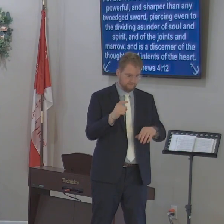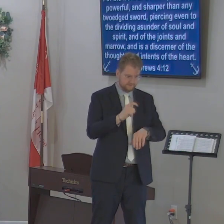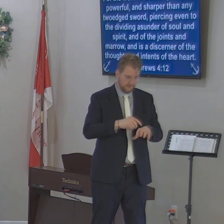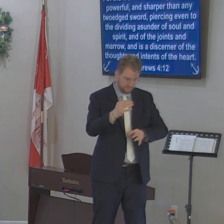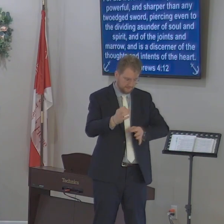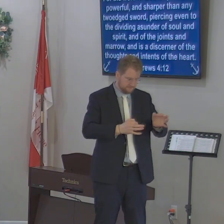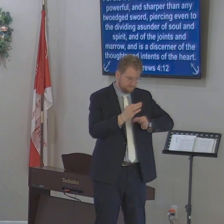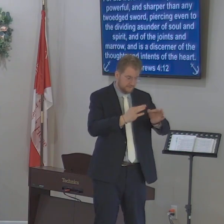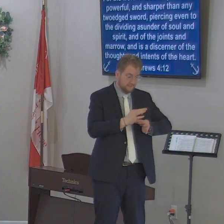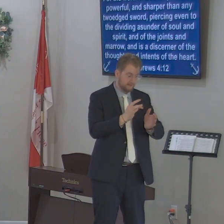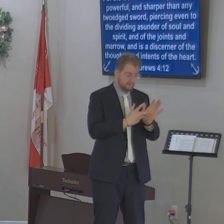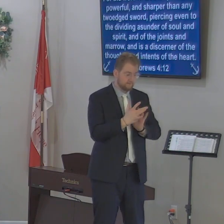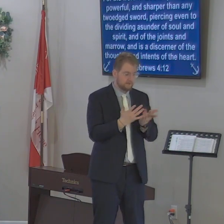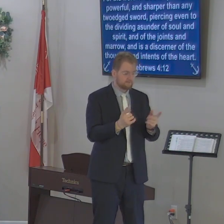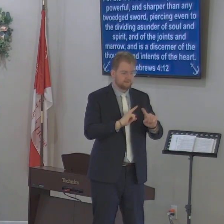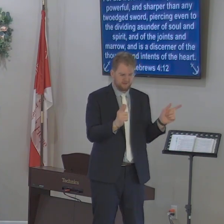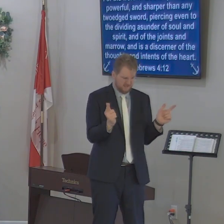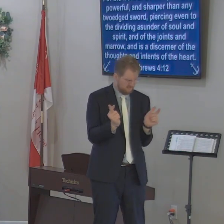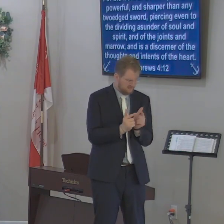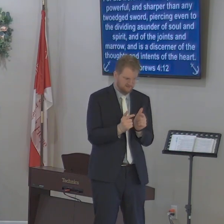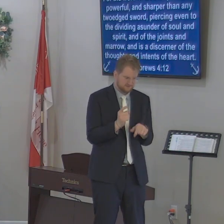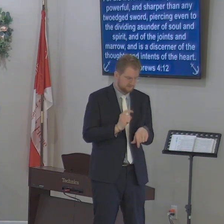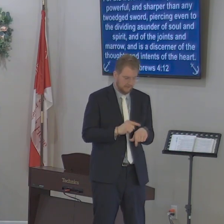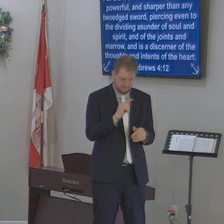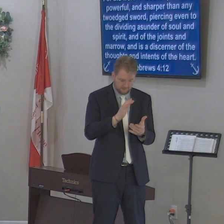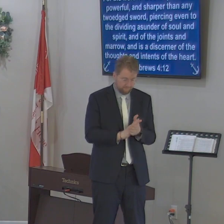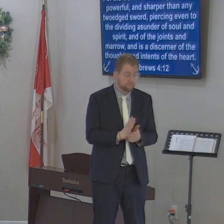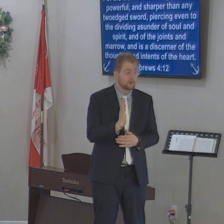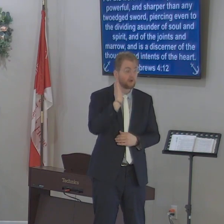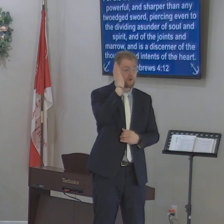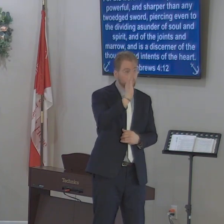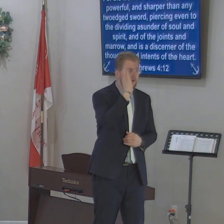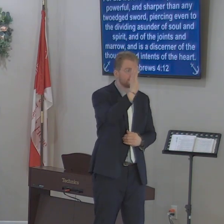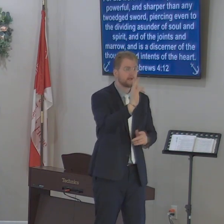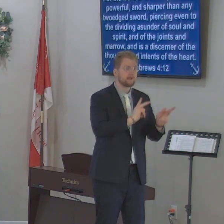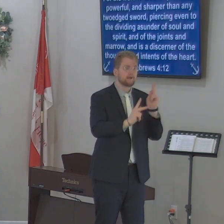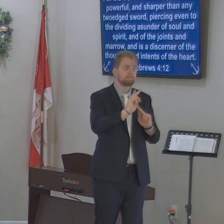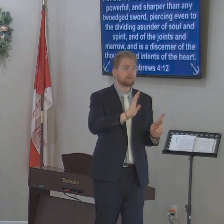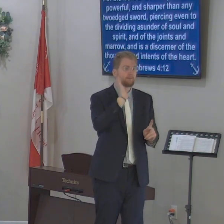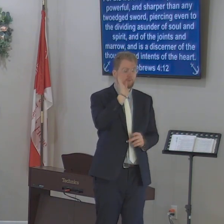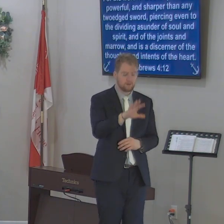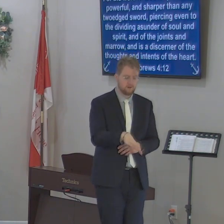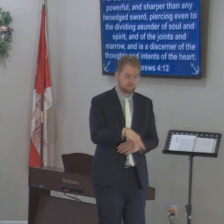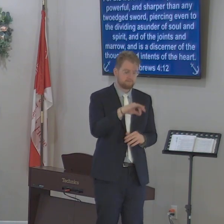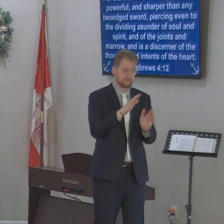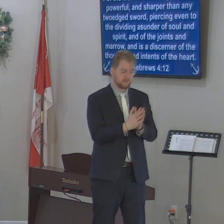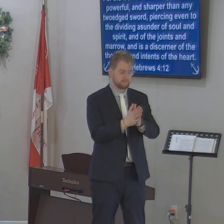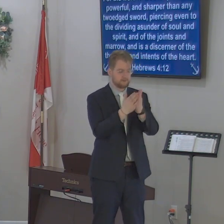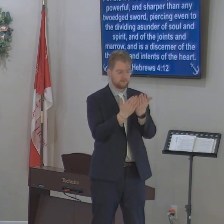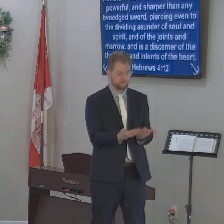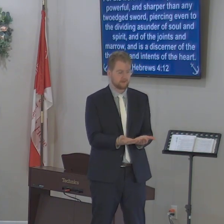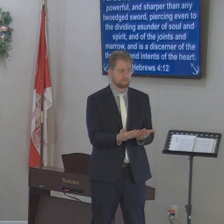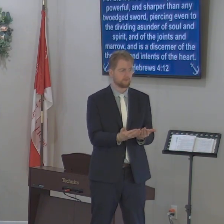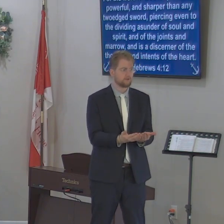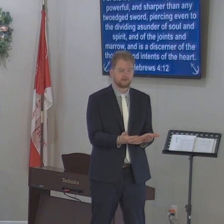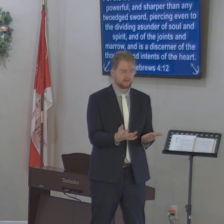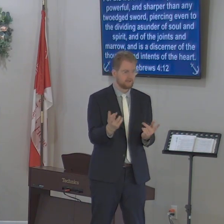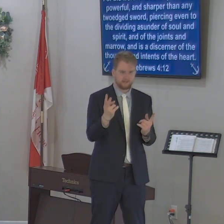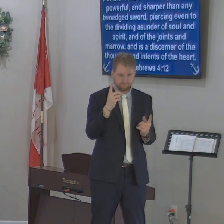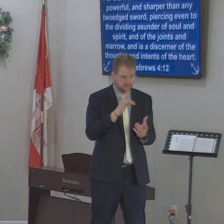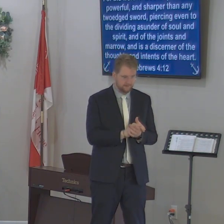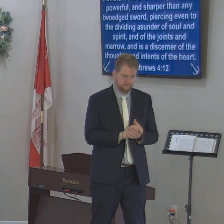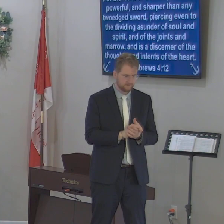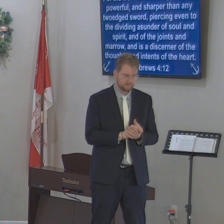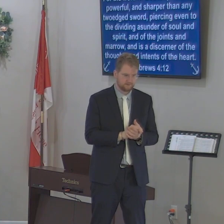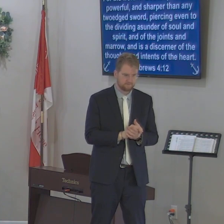time believing it. One day someone is going to pick up a Bible and believe it, and that person will change the world." I